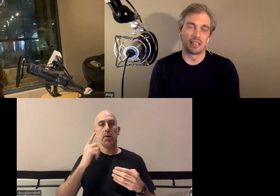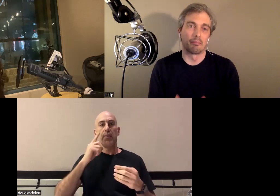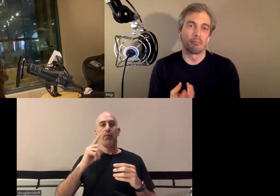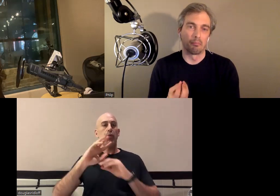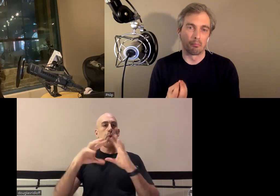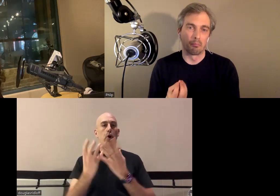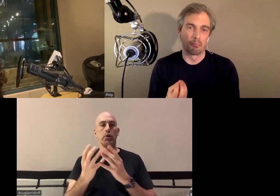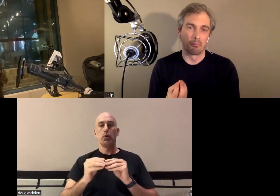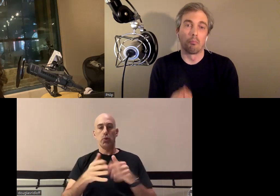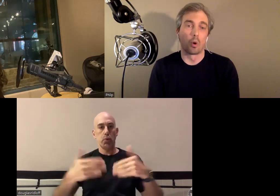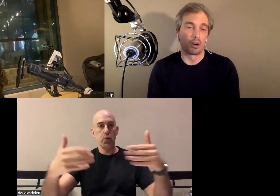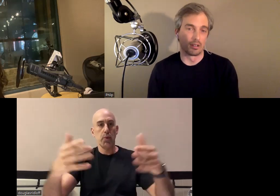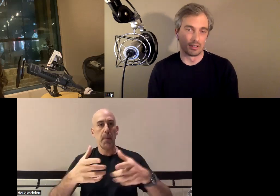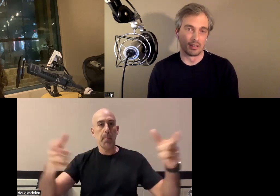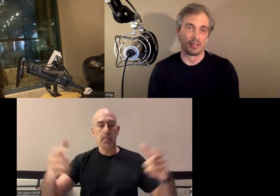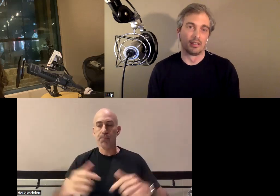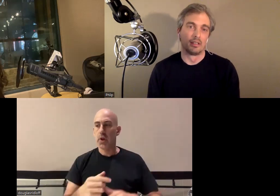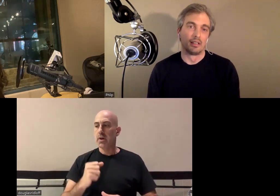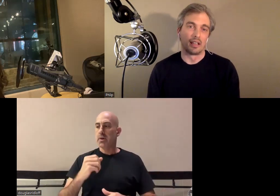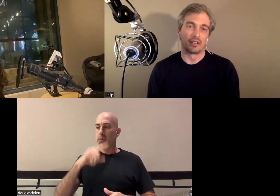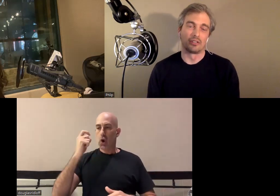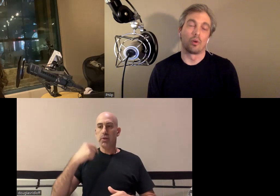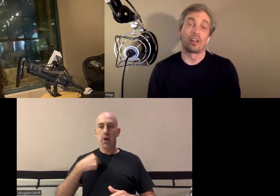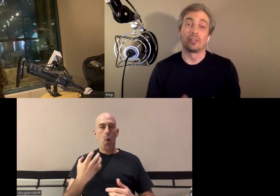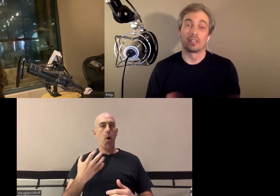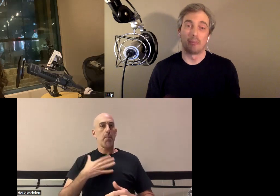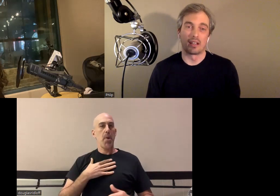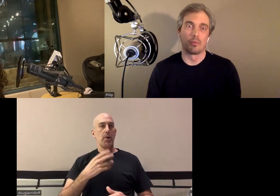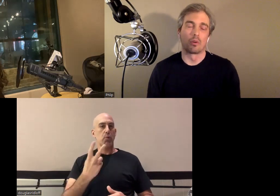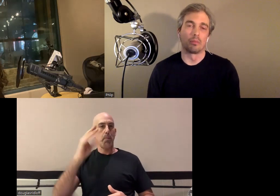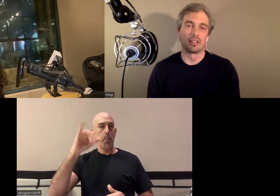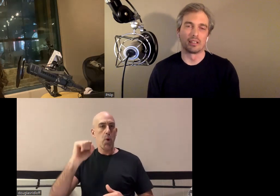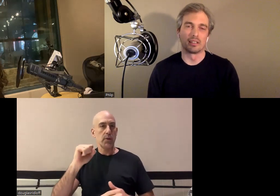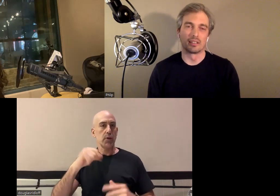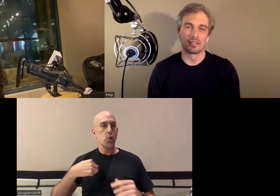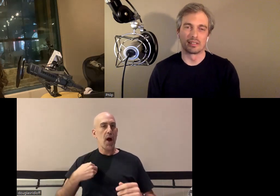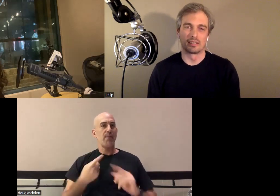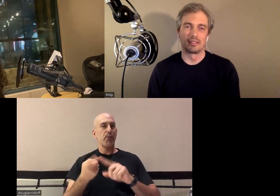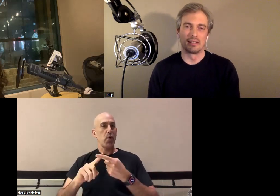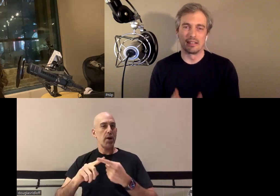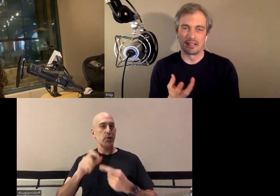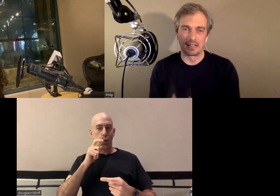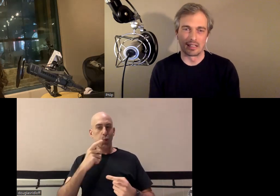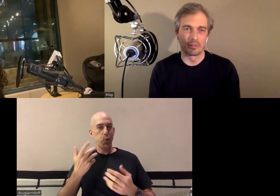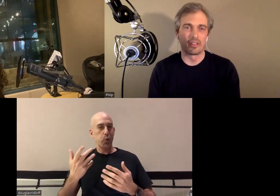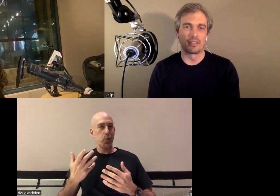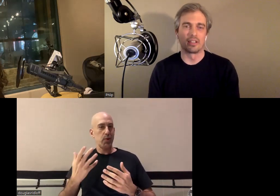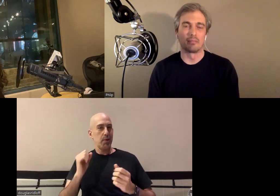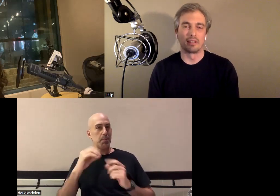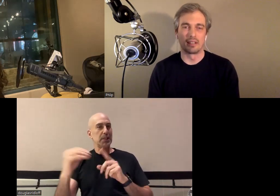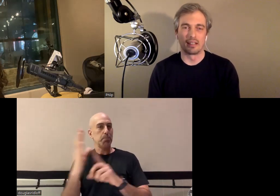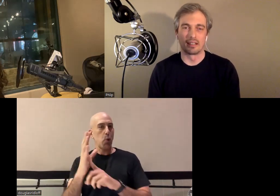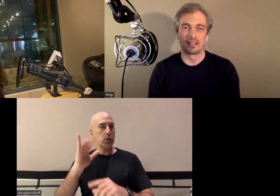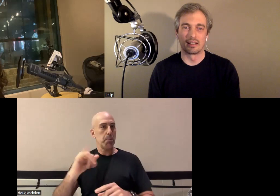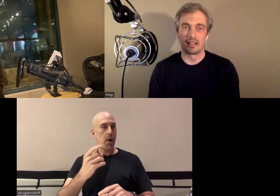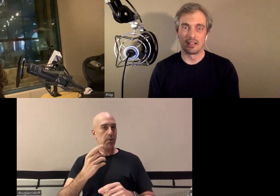in SLAM more and to want it to expand more, because I would think of